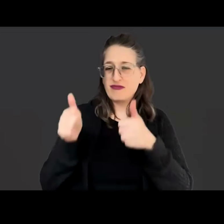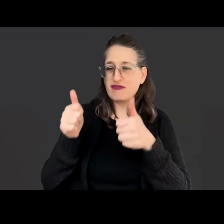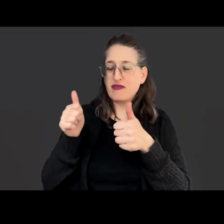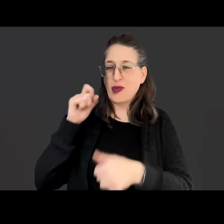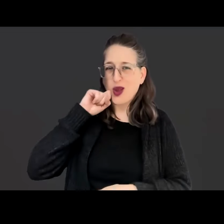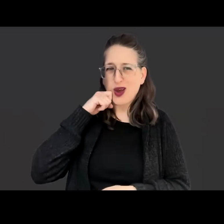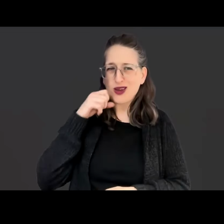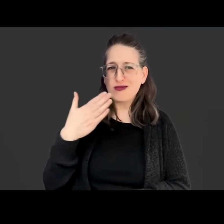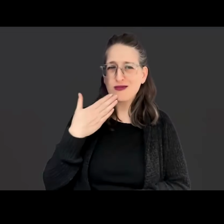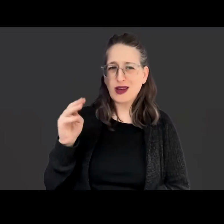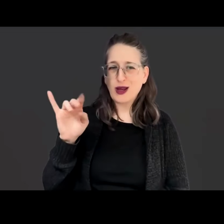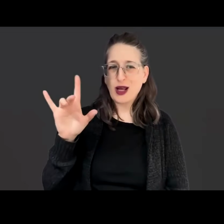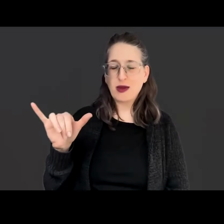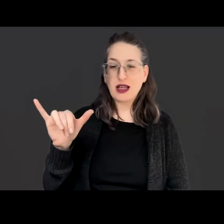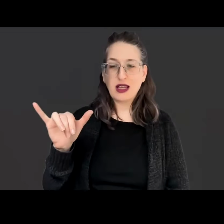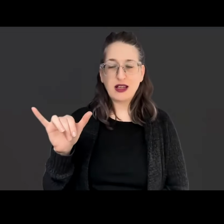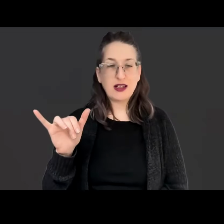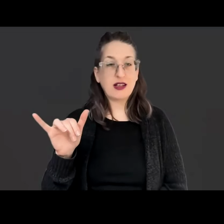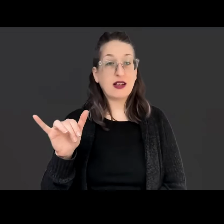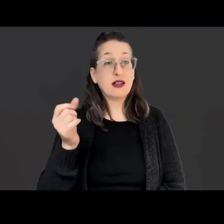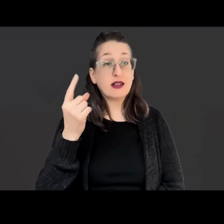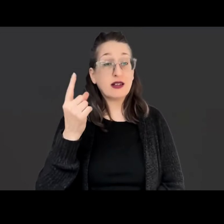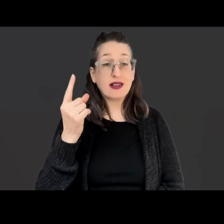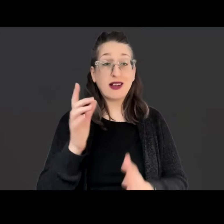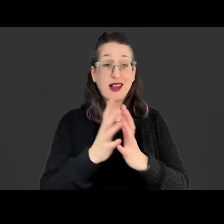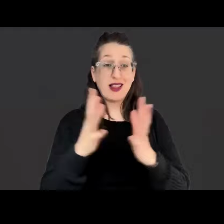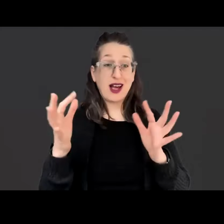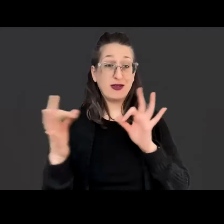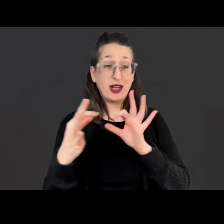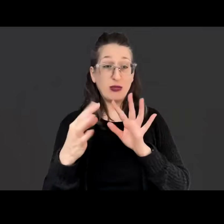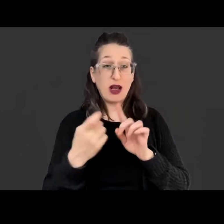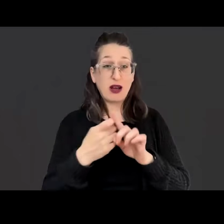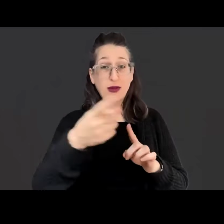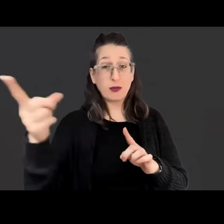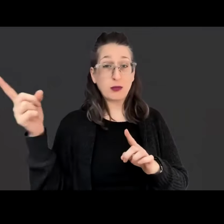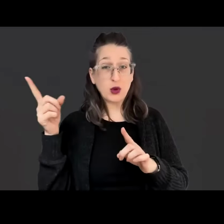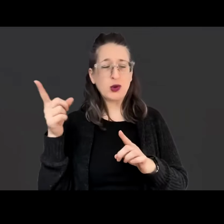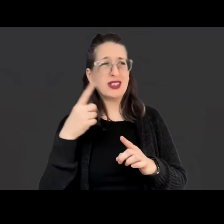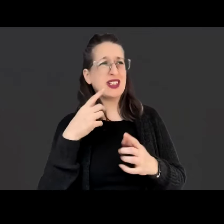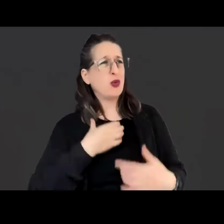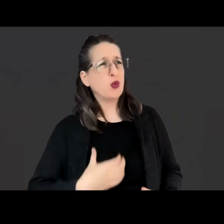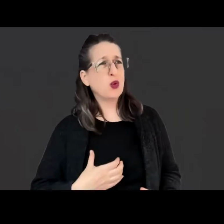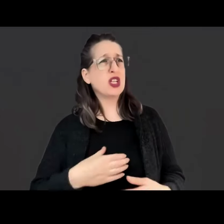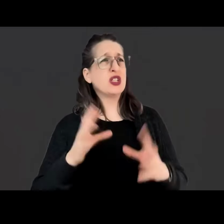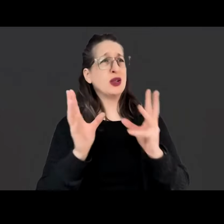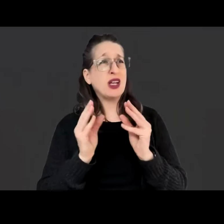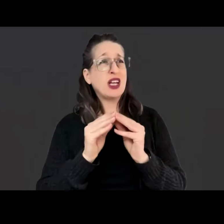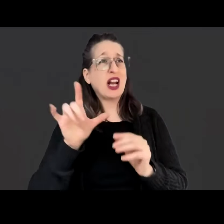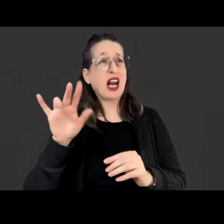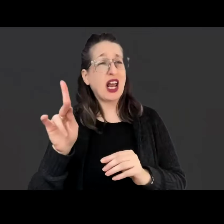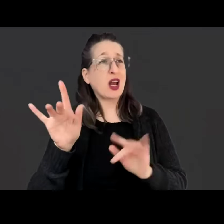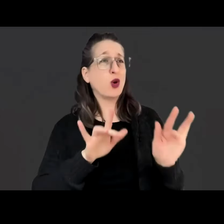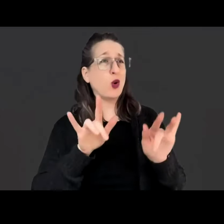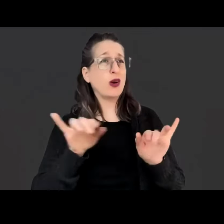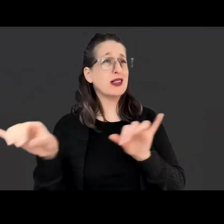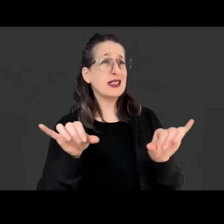I just want you to know that was a lot of feedback from you guys that you would like to have those meeting links and the recordings in one place instead of going back and forth. And so thank